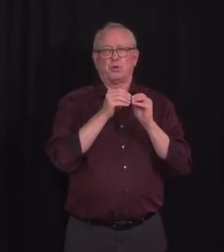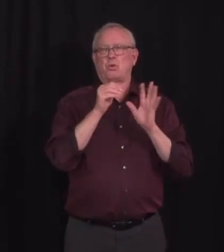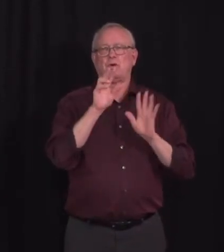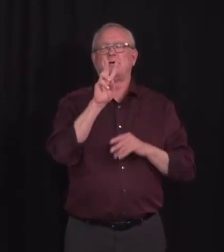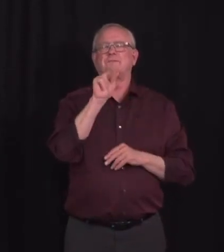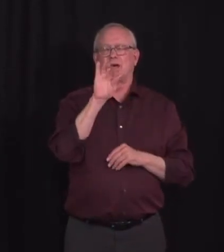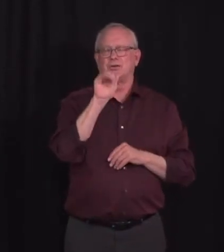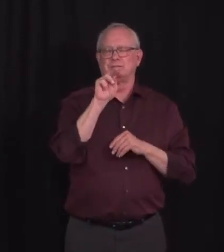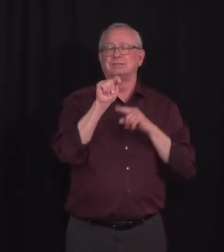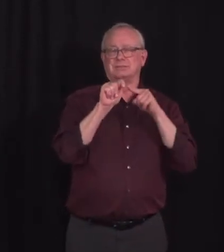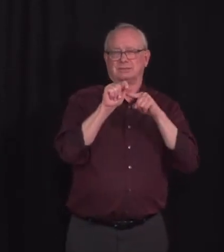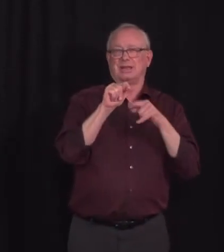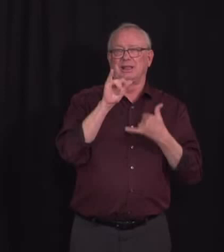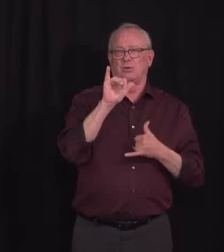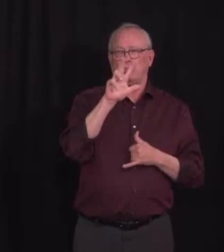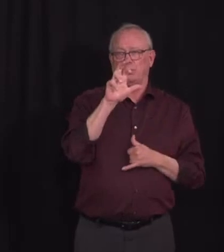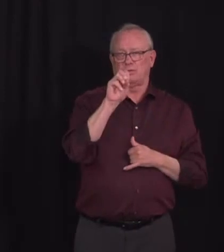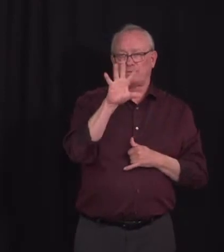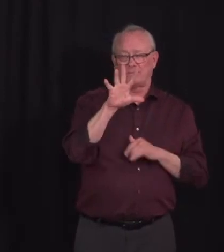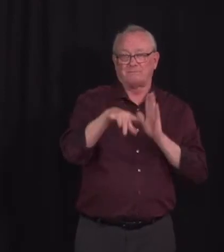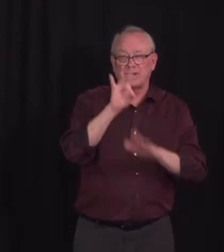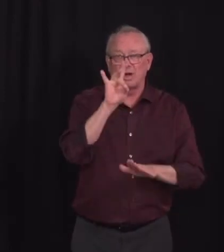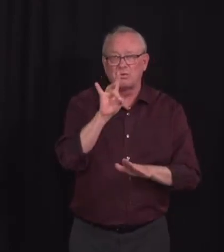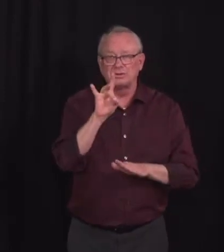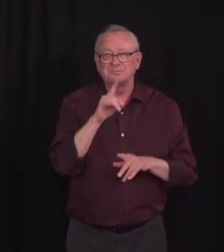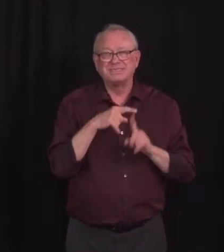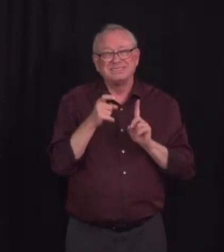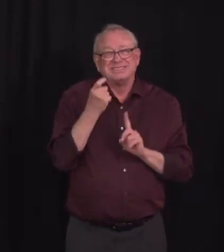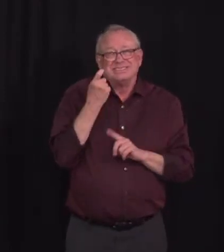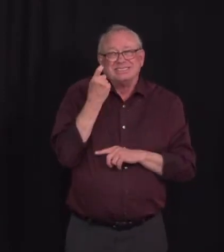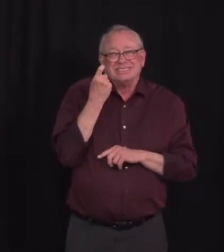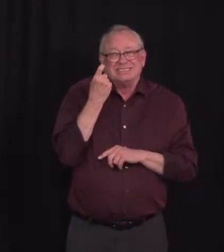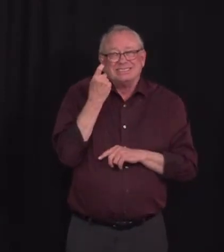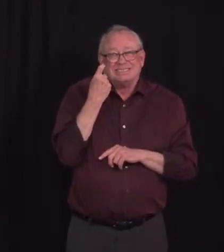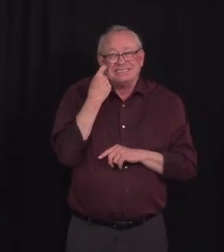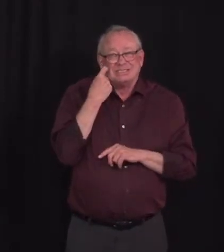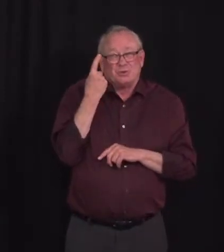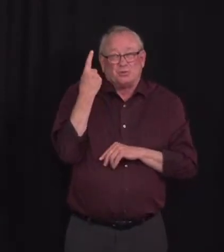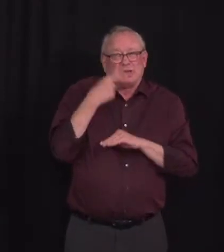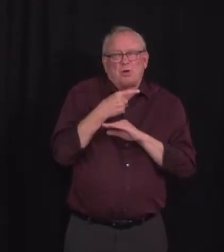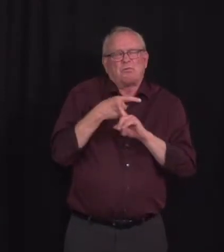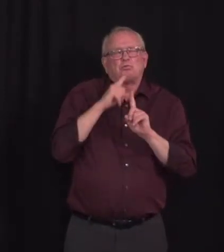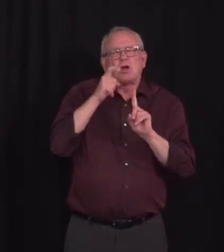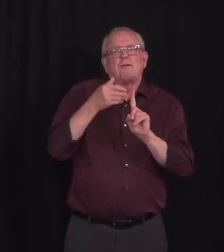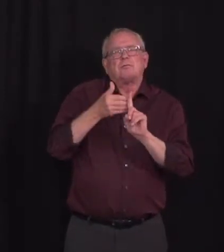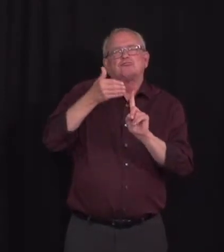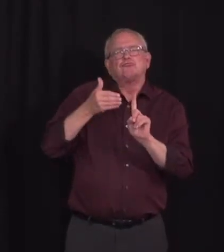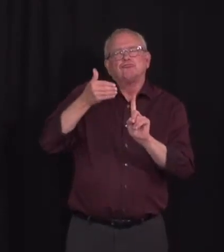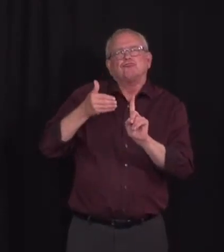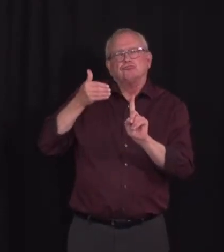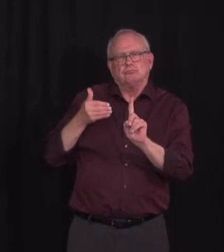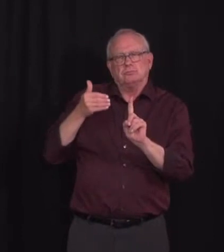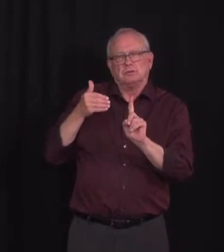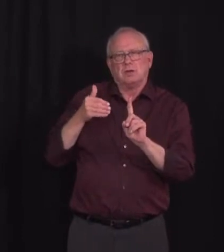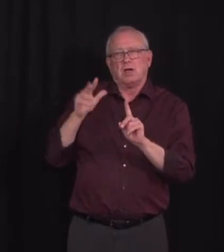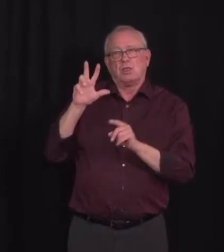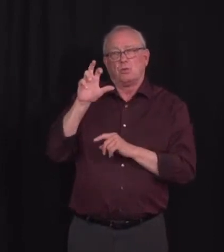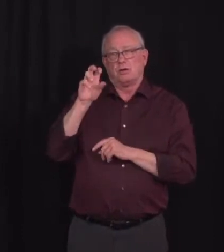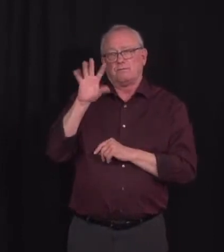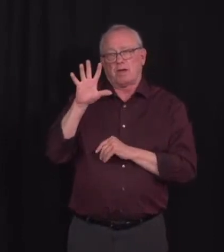that extend further back historically, which is why that's larger than the total number of COVID